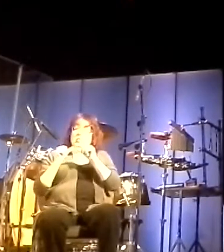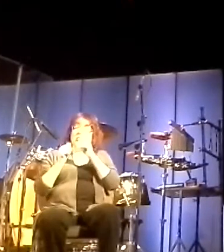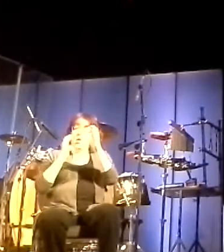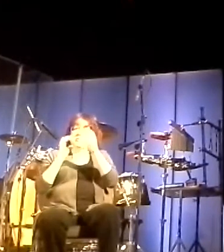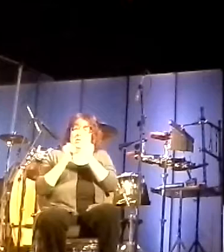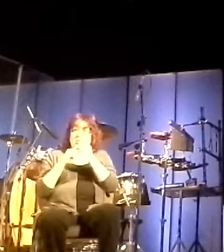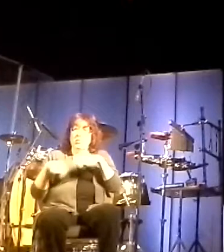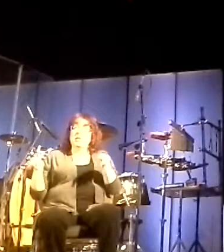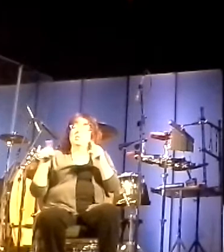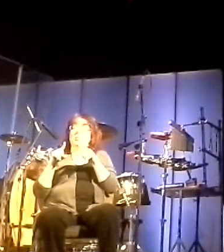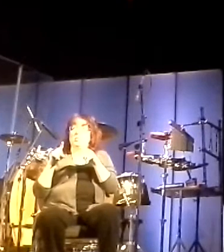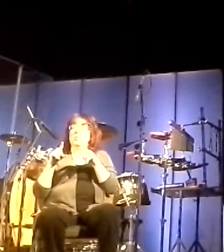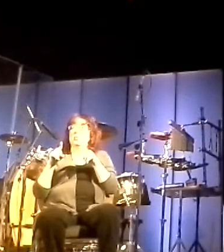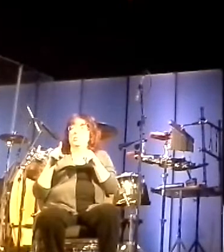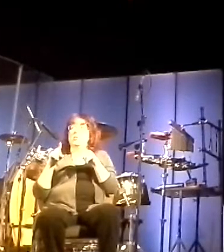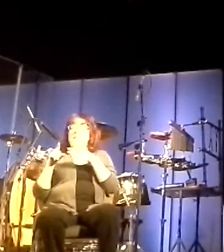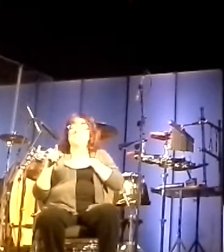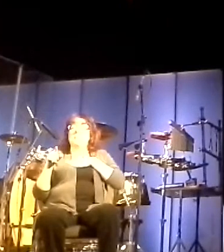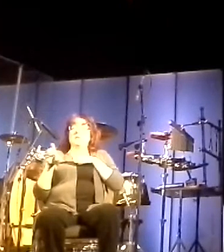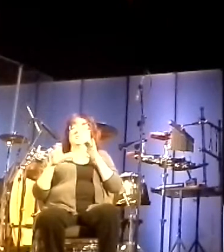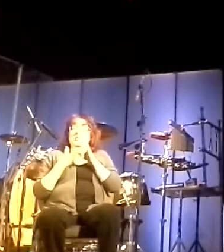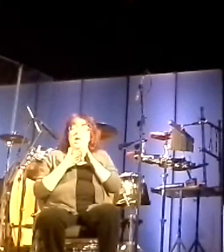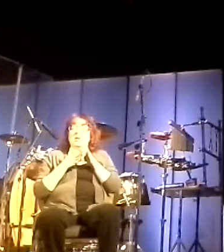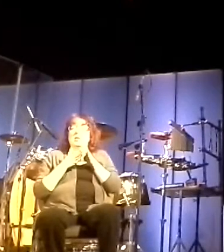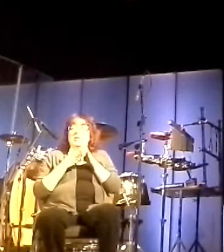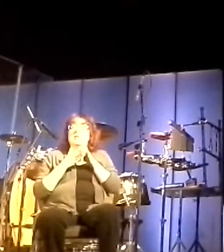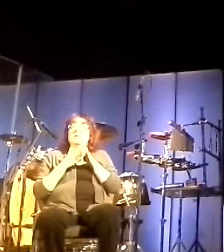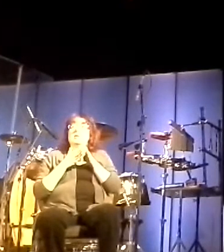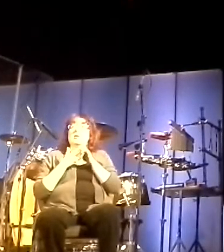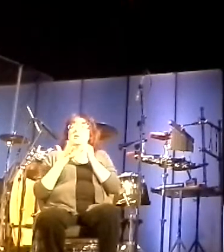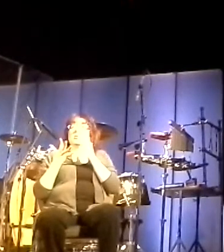that conversation with you guys. So please do that.